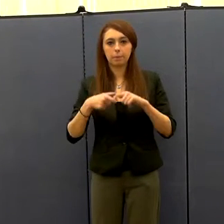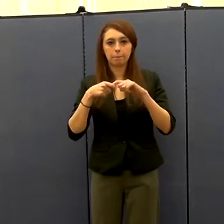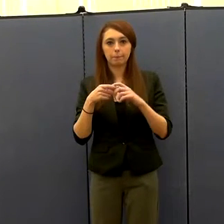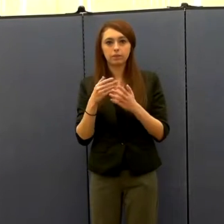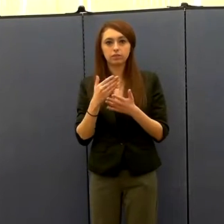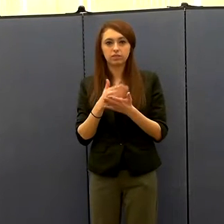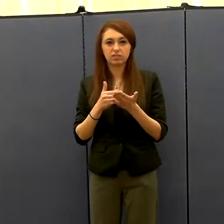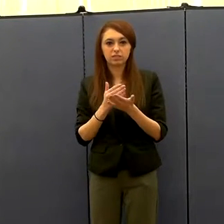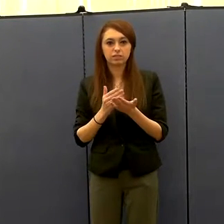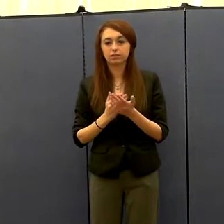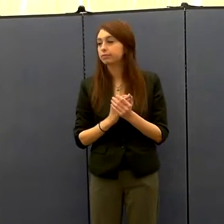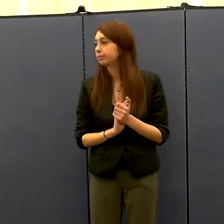little technical issue.